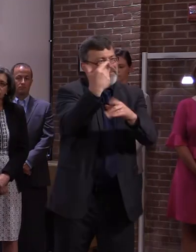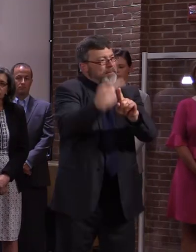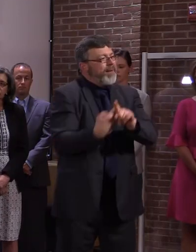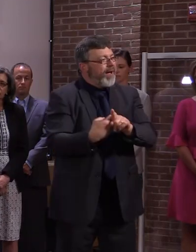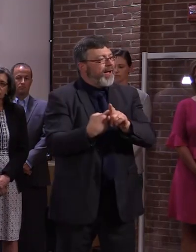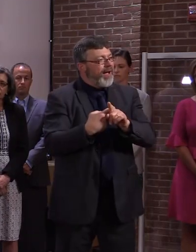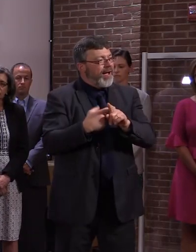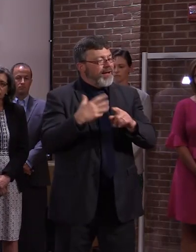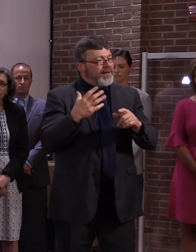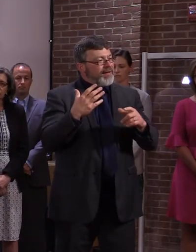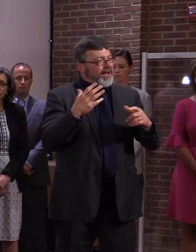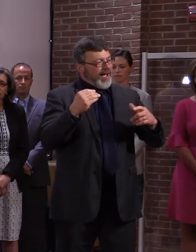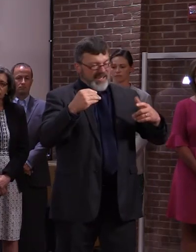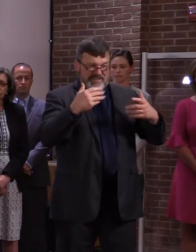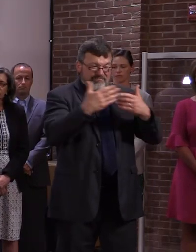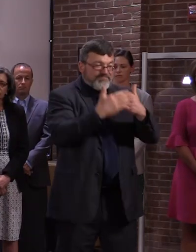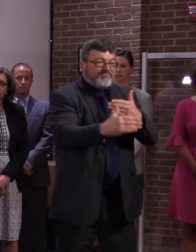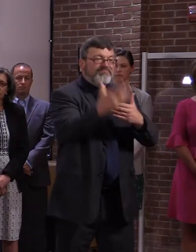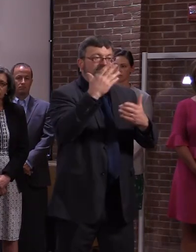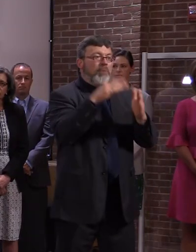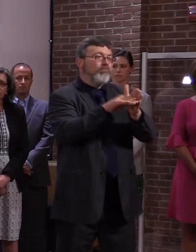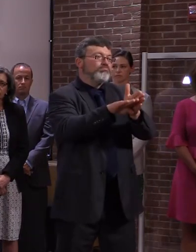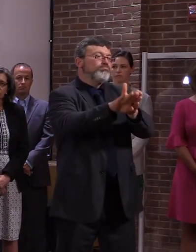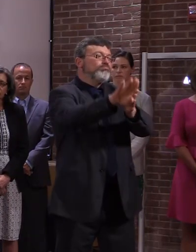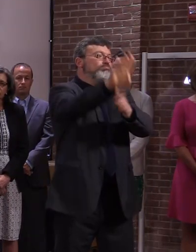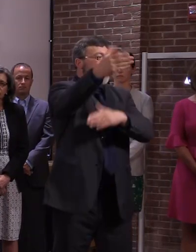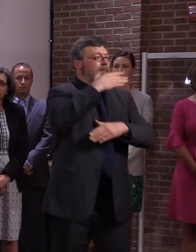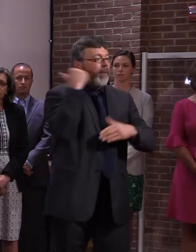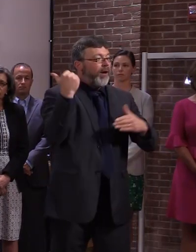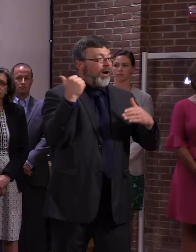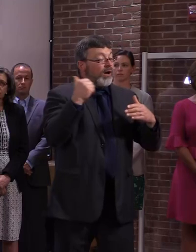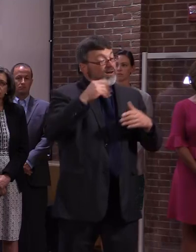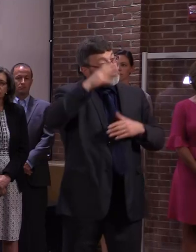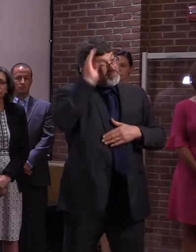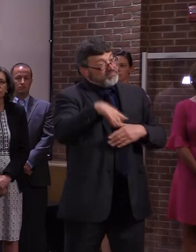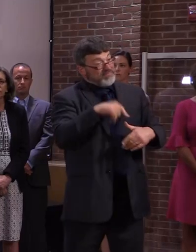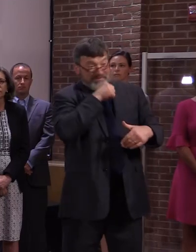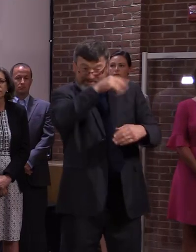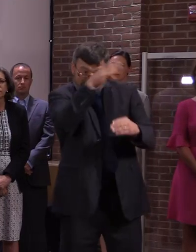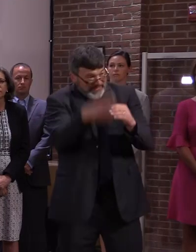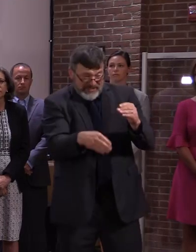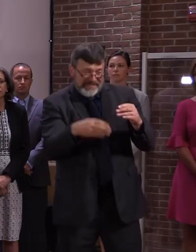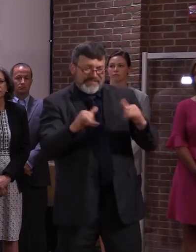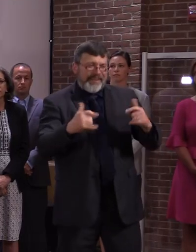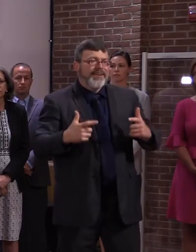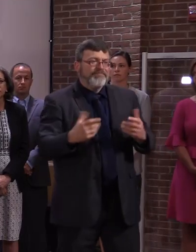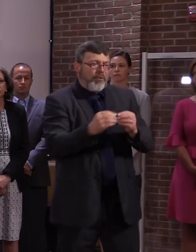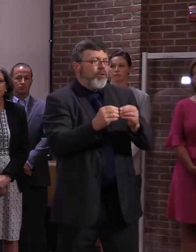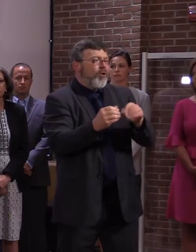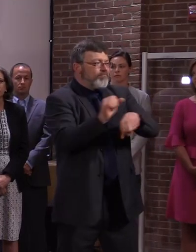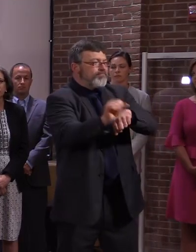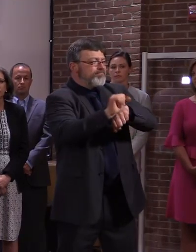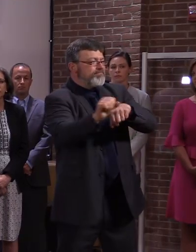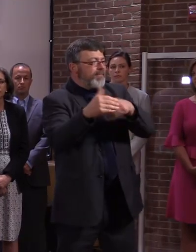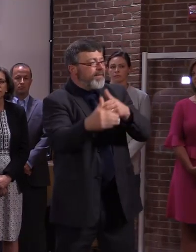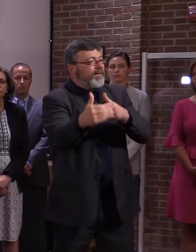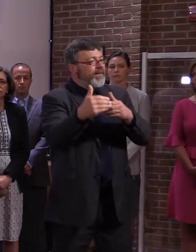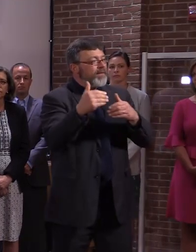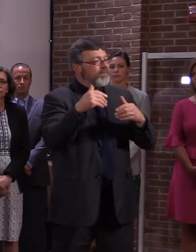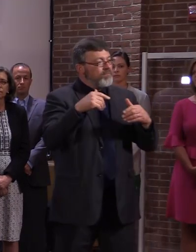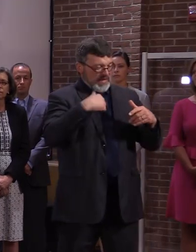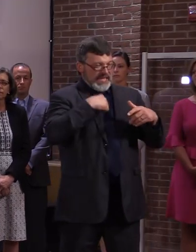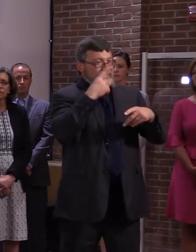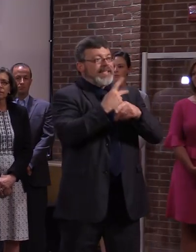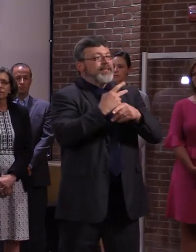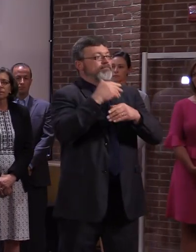before. And we still have a lot of work to do. So let's keep moving Vermont